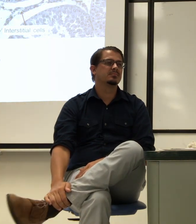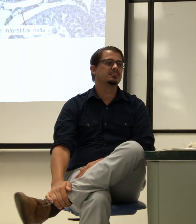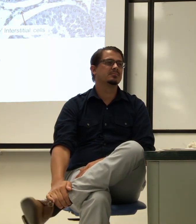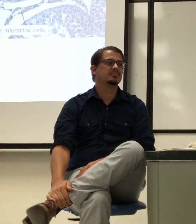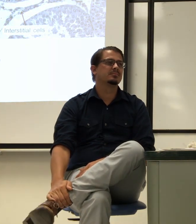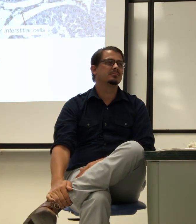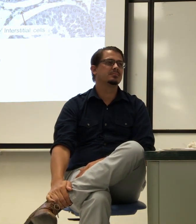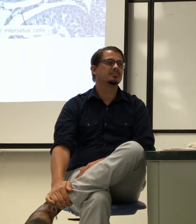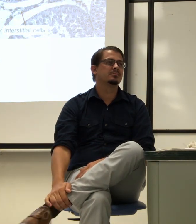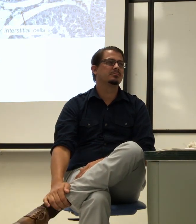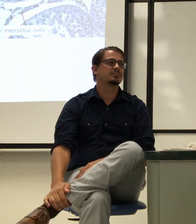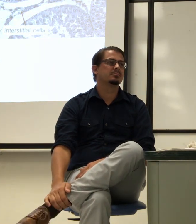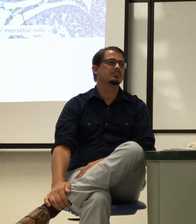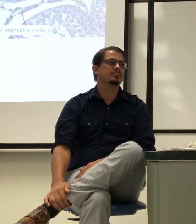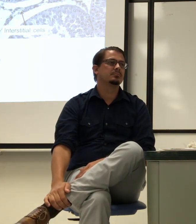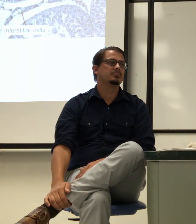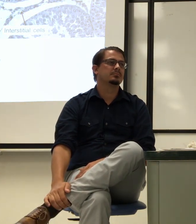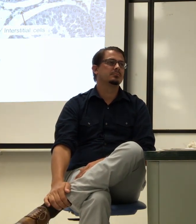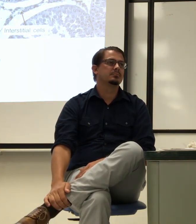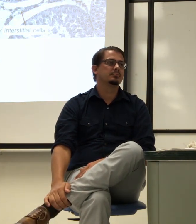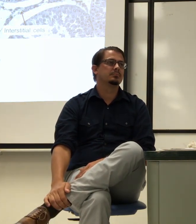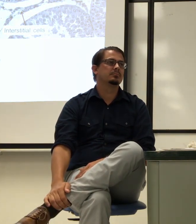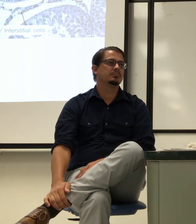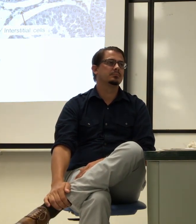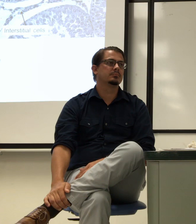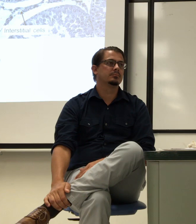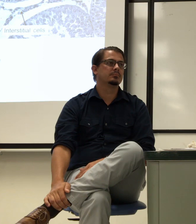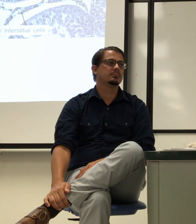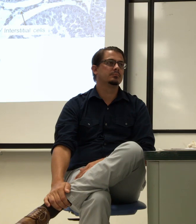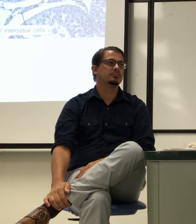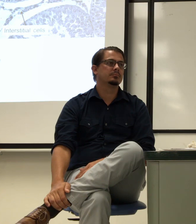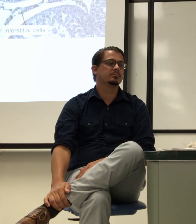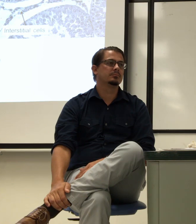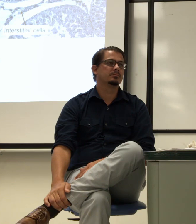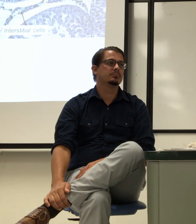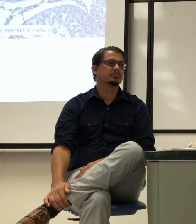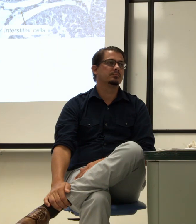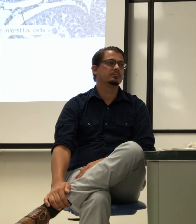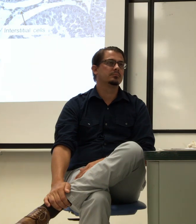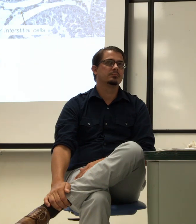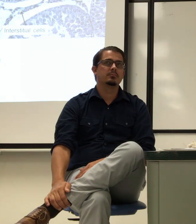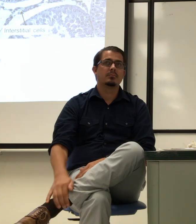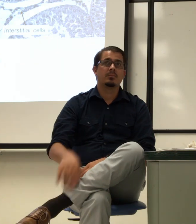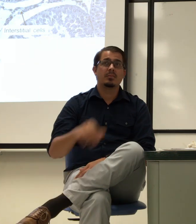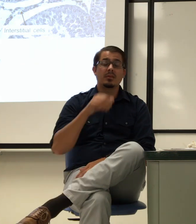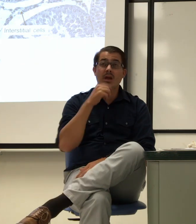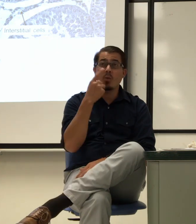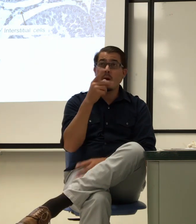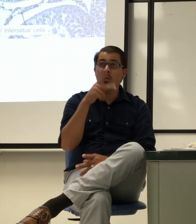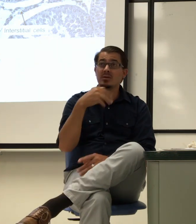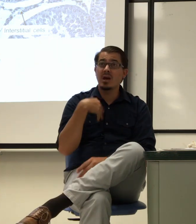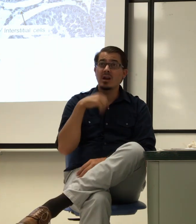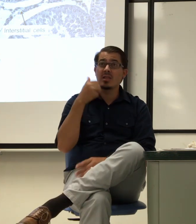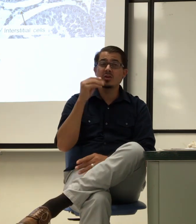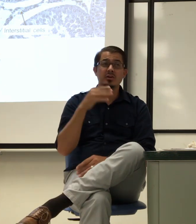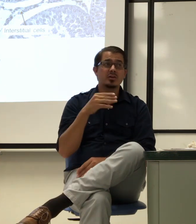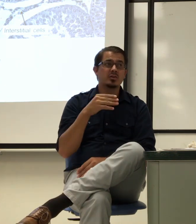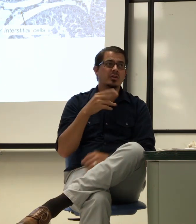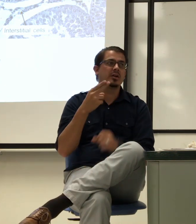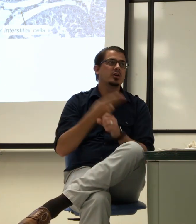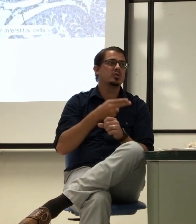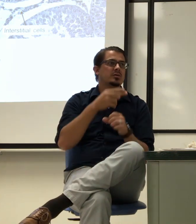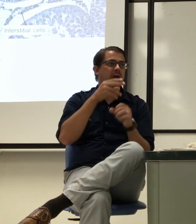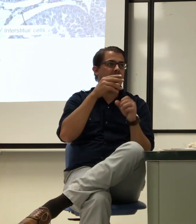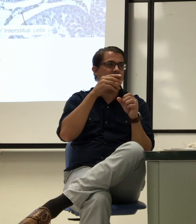Did anyone have Professor Slutsky for 4:30? Anybody? Not one person? Okay. Well, he uses a scope